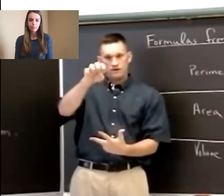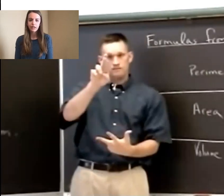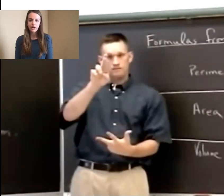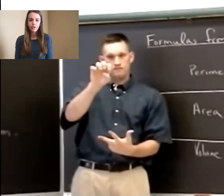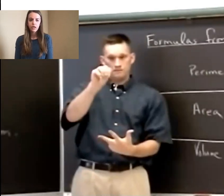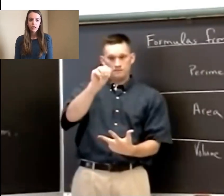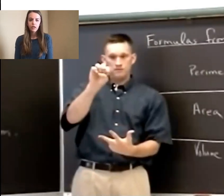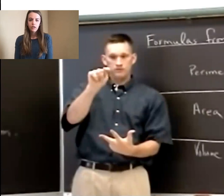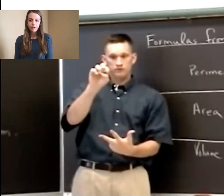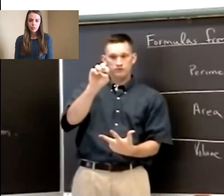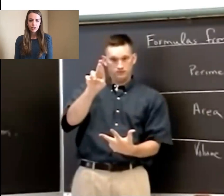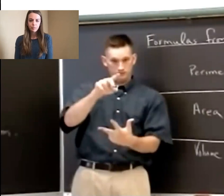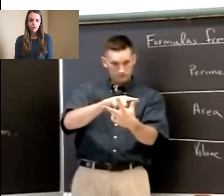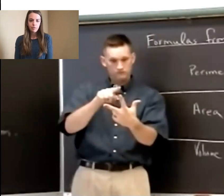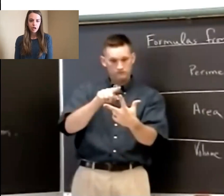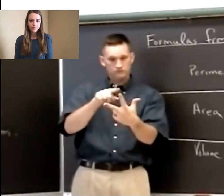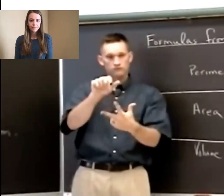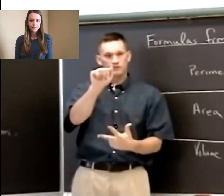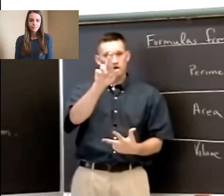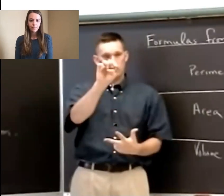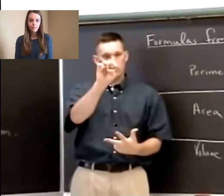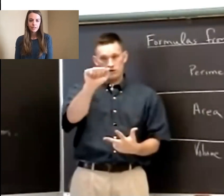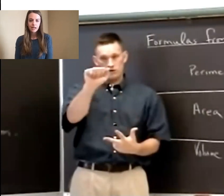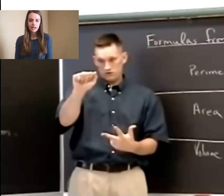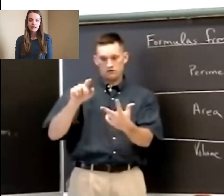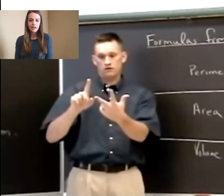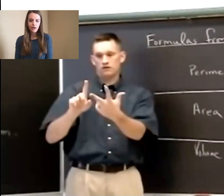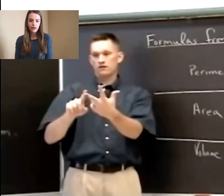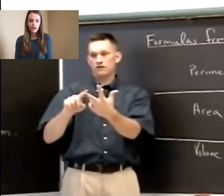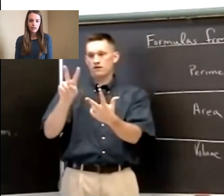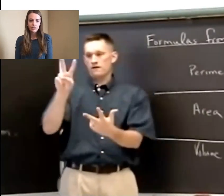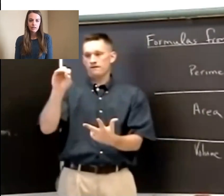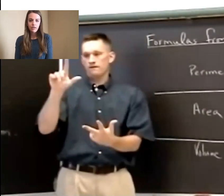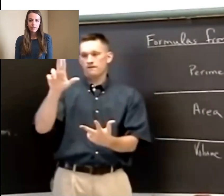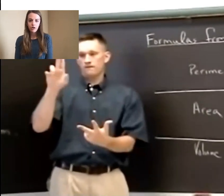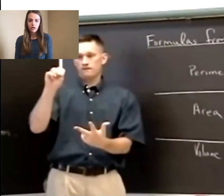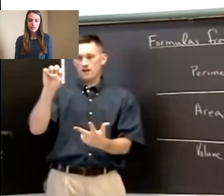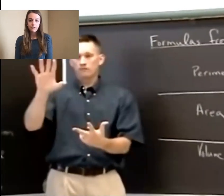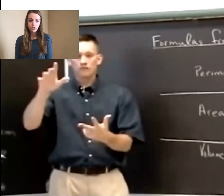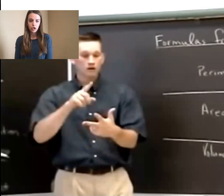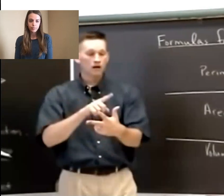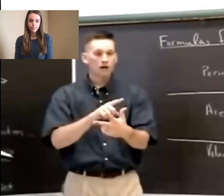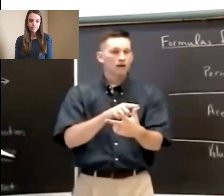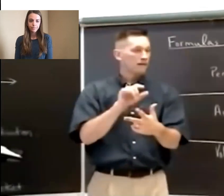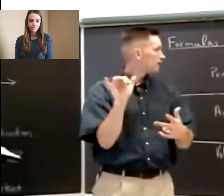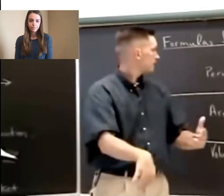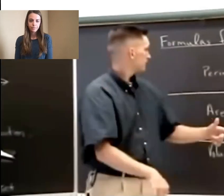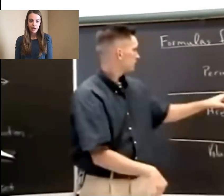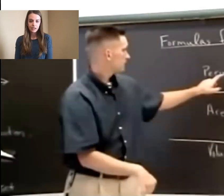down. First one is perimeter. The second is area. And the third is volume. Okay, so